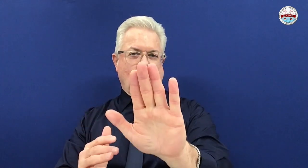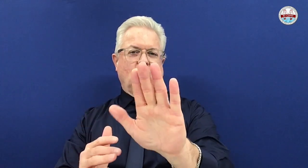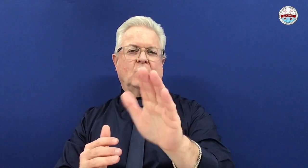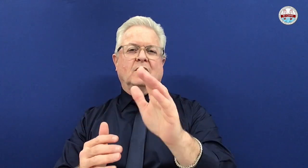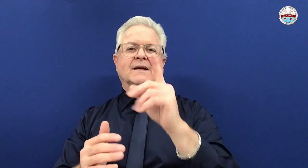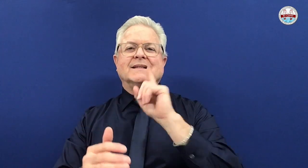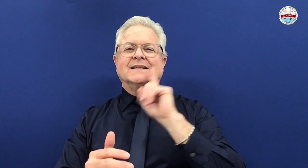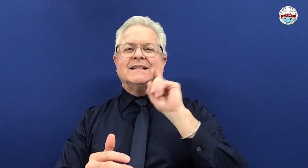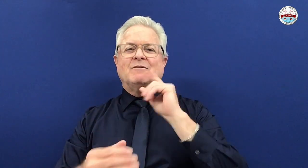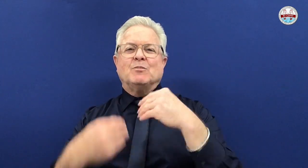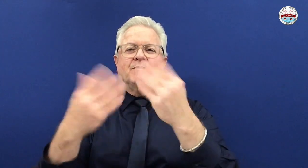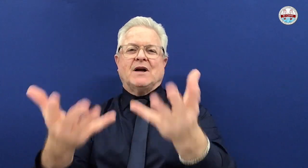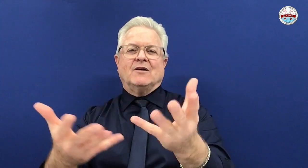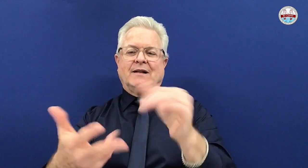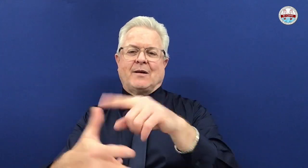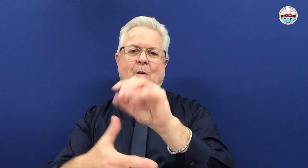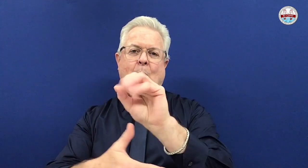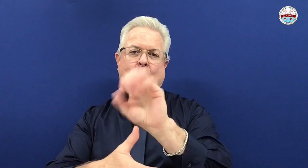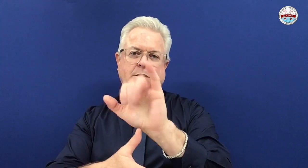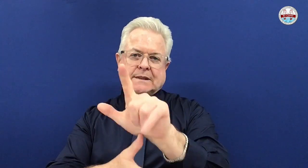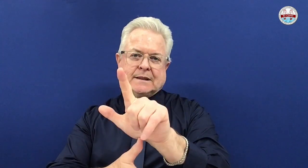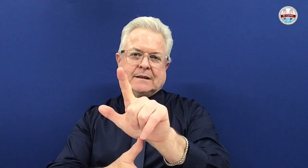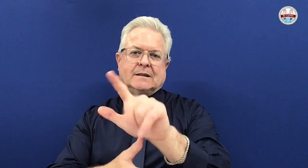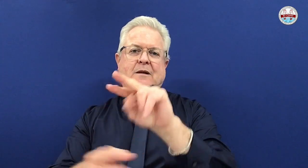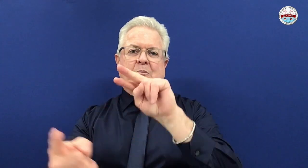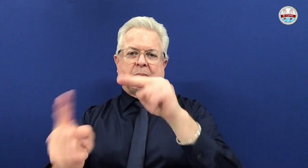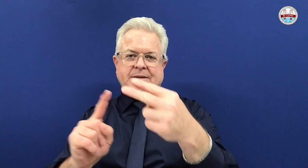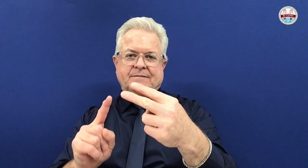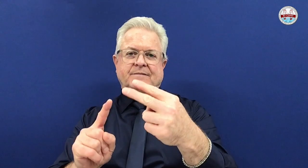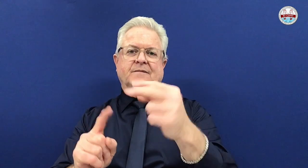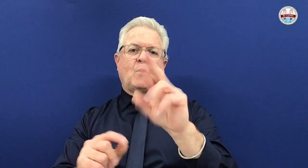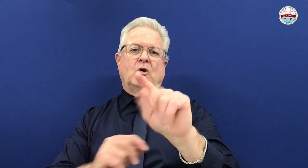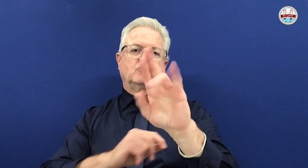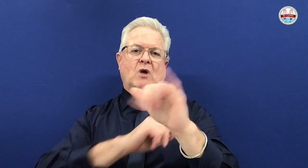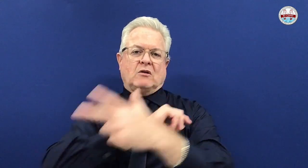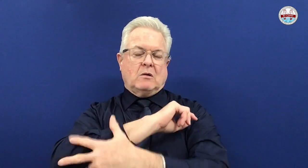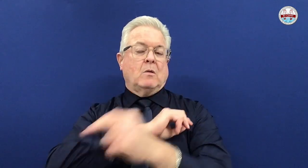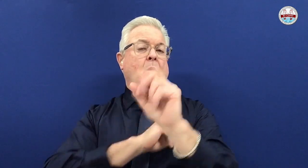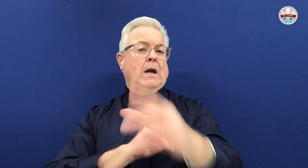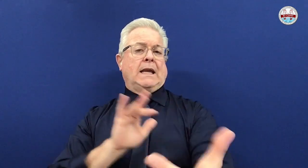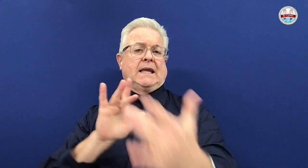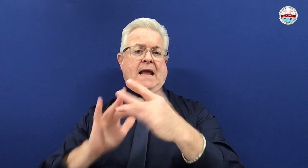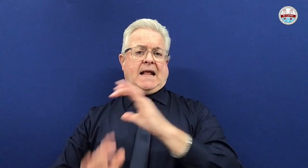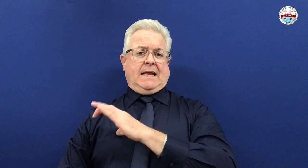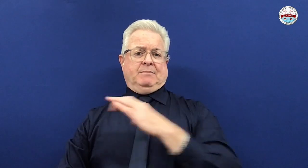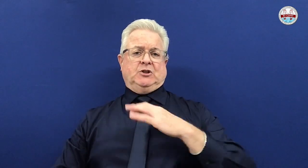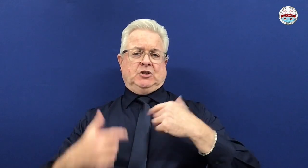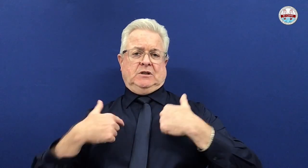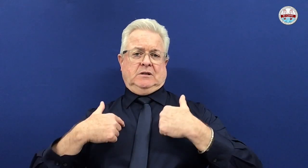not clear on anything, just contact one of your deaf service providers or